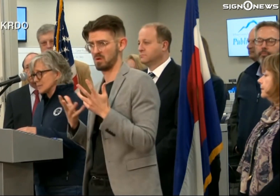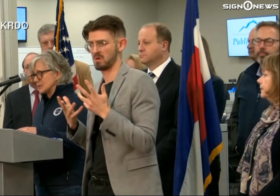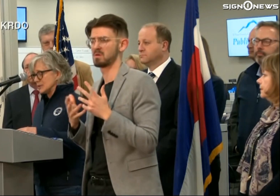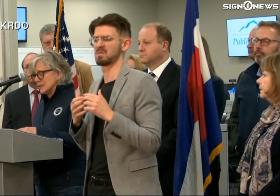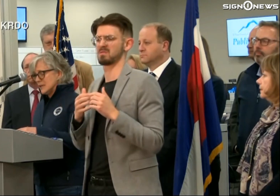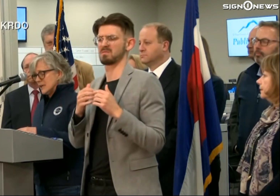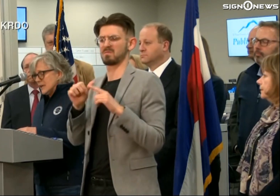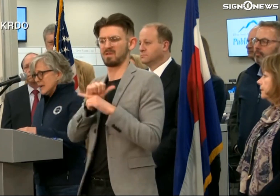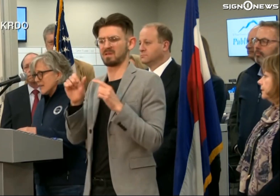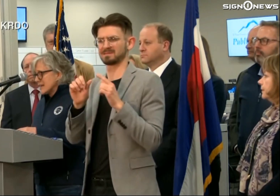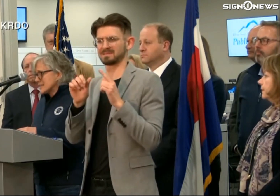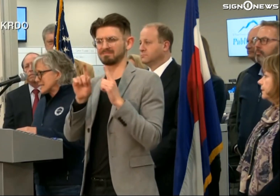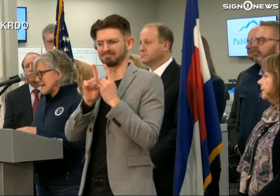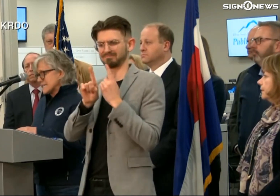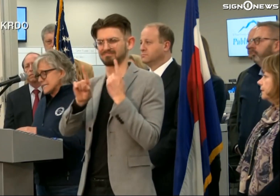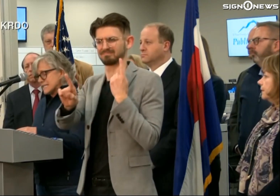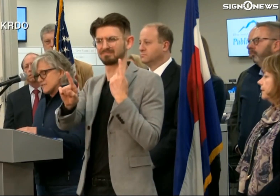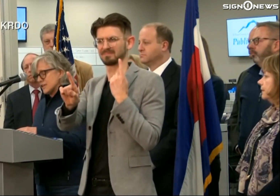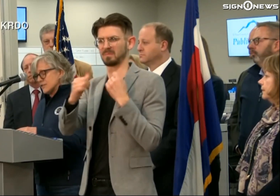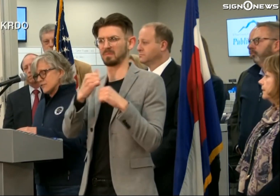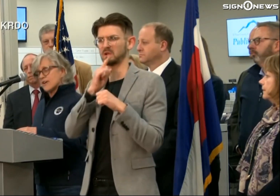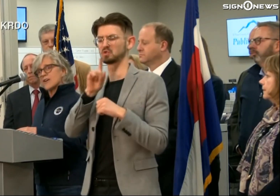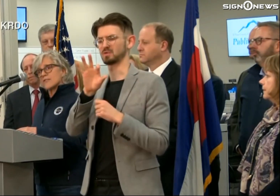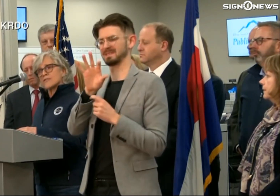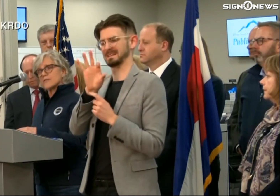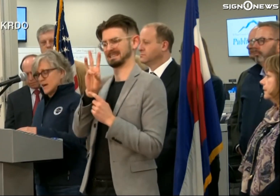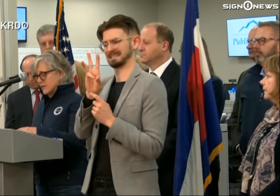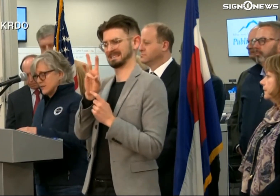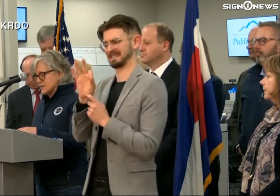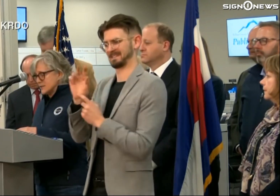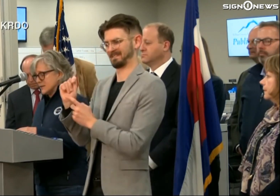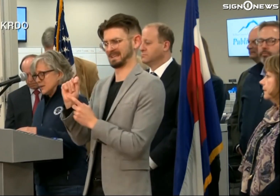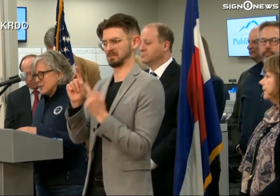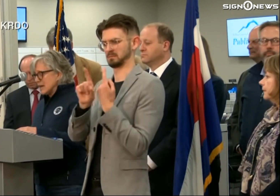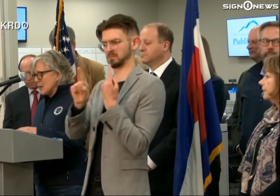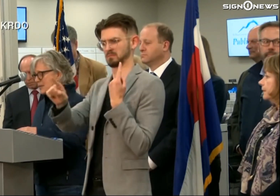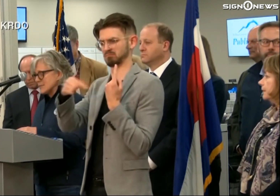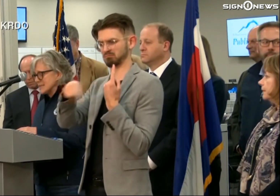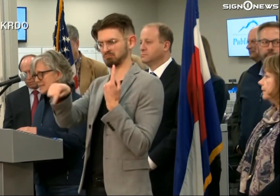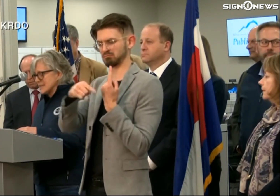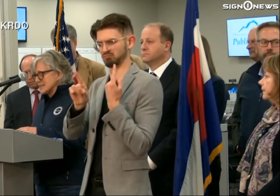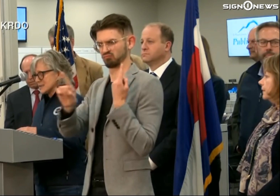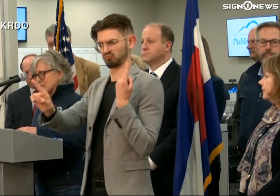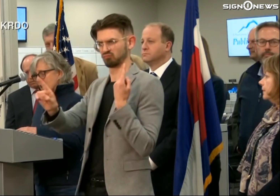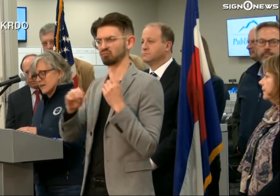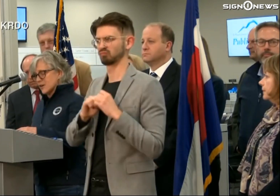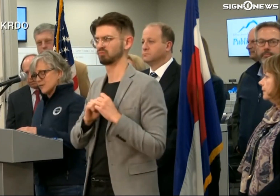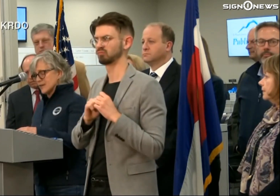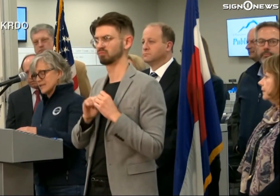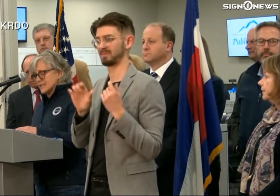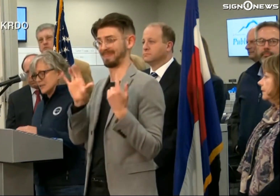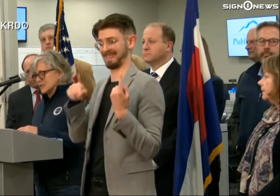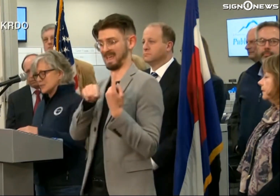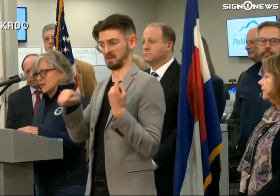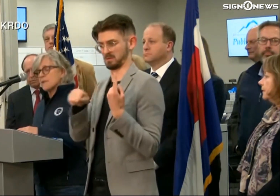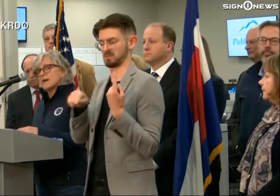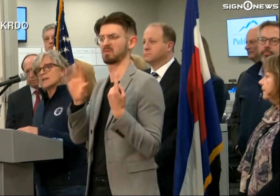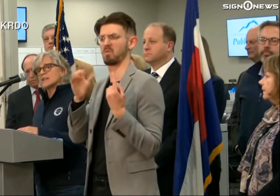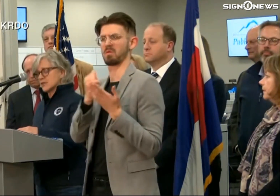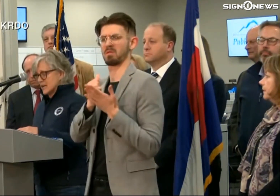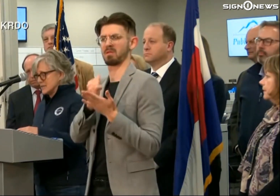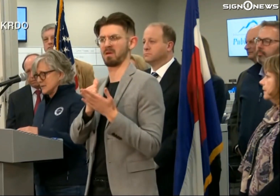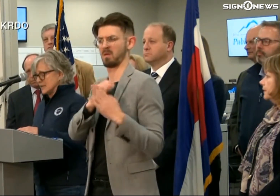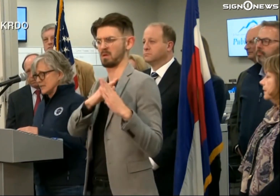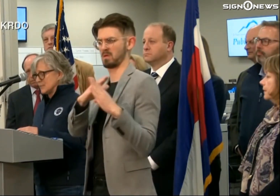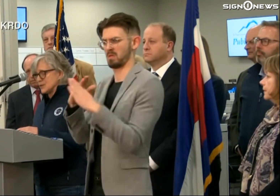where possible. That's staying 6 feet or farther from others. We help limit the spread of COVID-19, which is